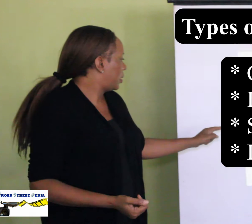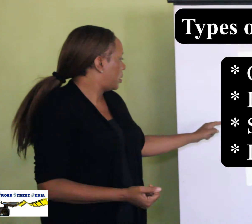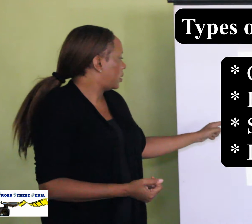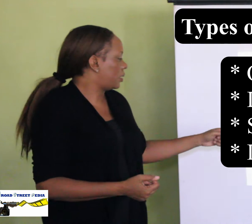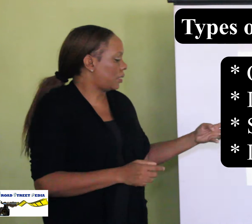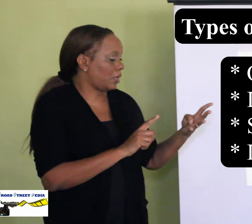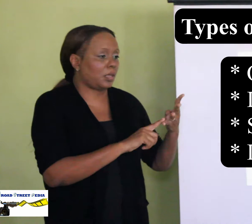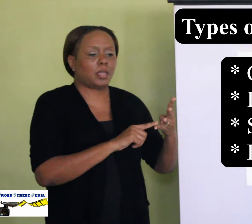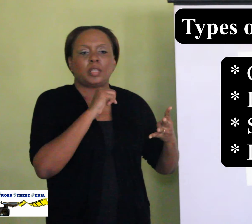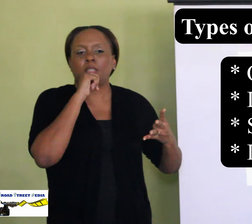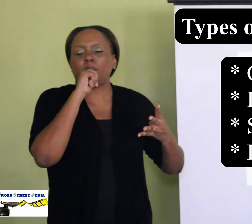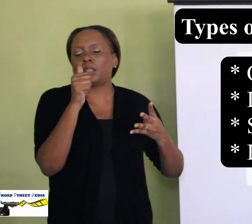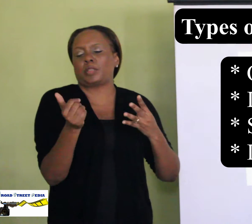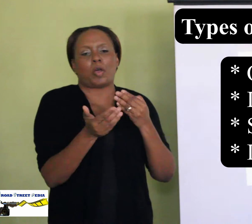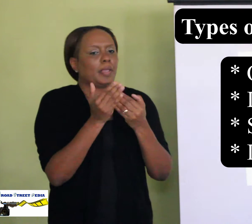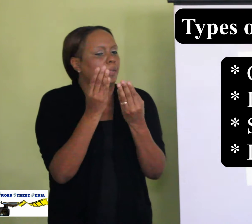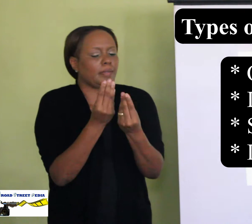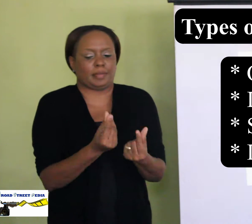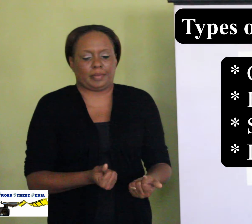don't want to cross.